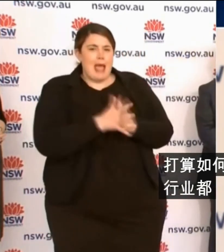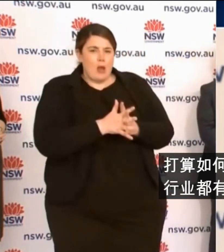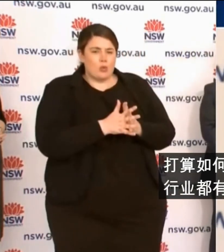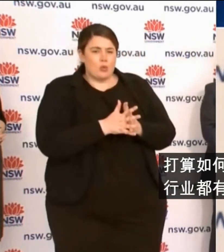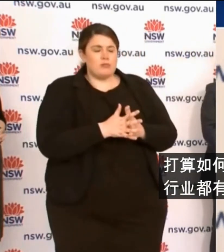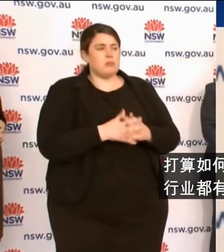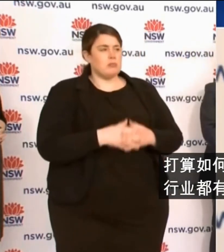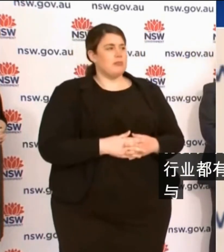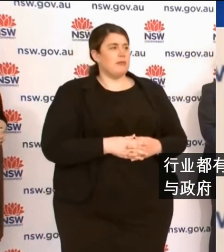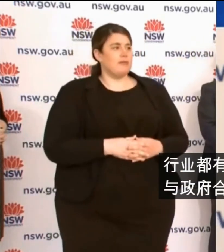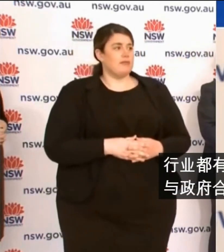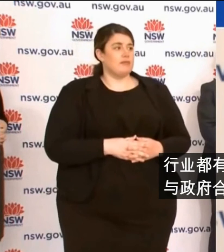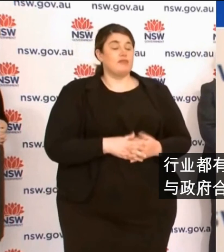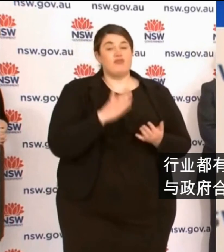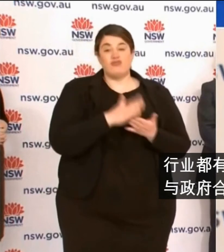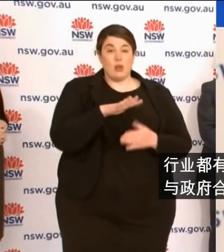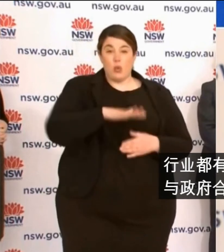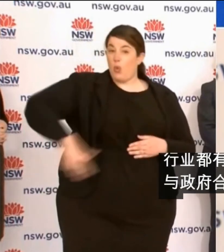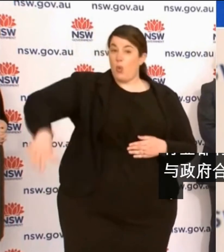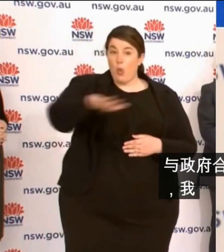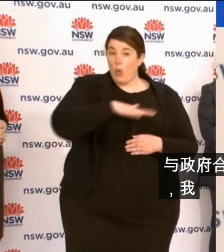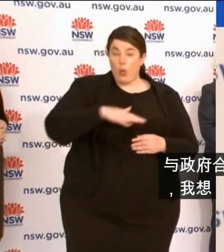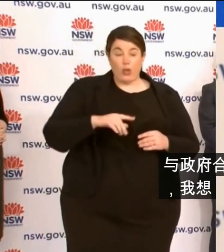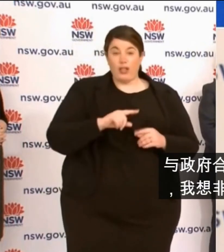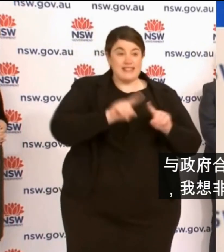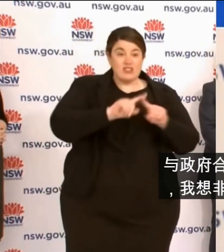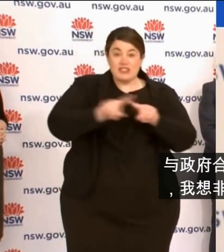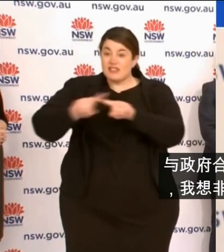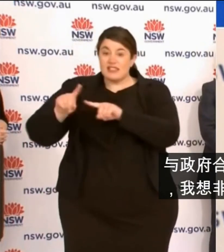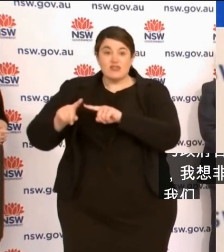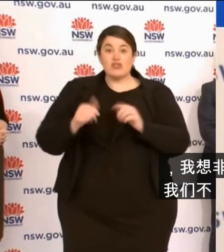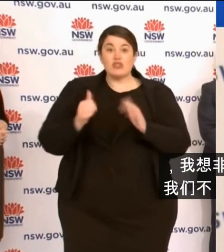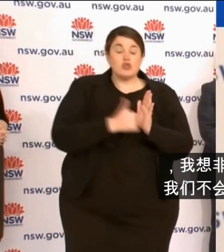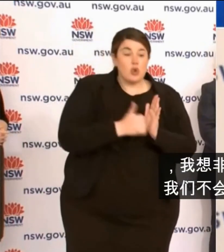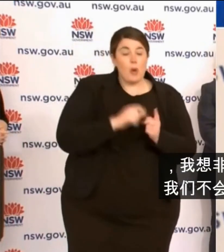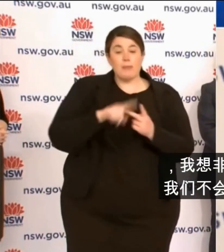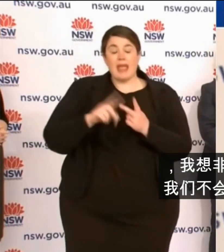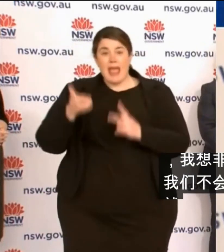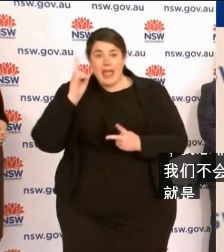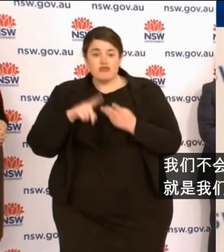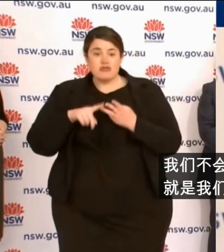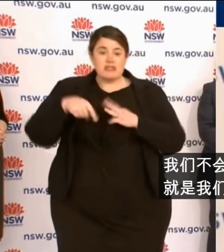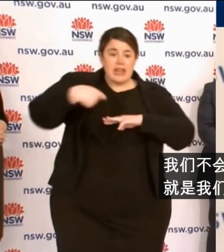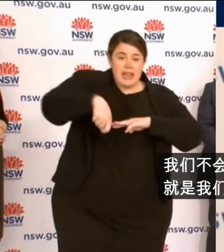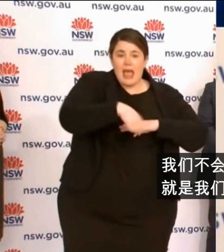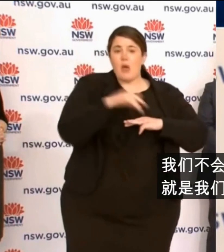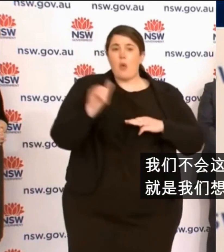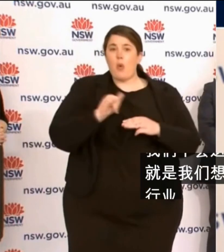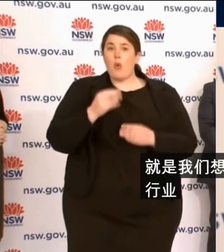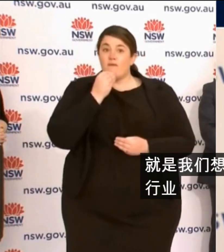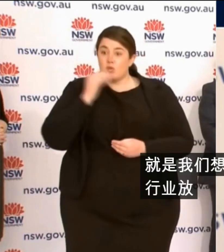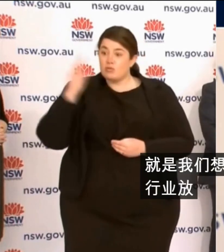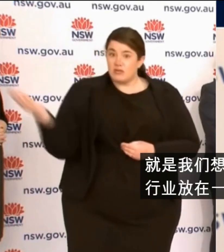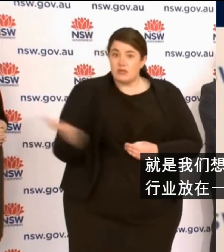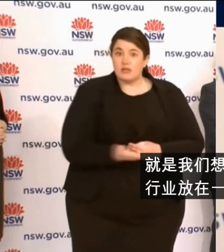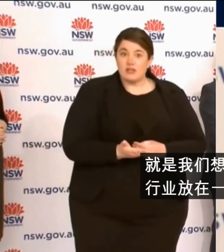will have the opportunity to work with government to open up safely, and I want to be very clear about that. We're not going to, and that is one of the reasons why we wanted to do all the